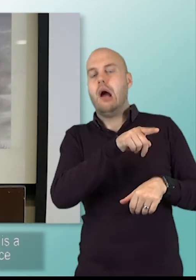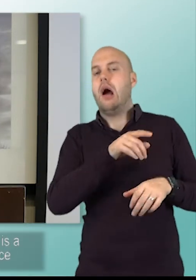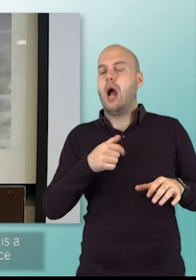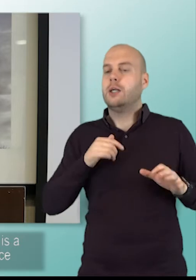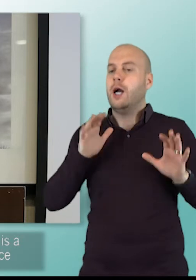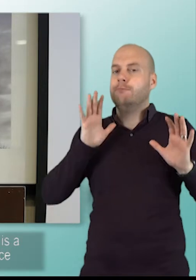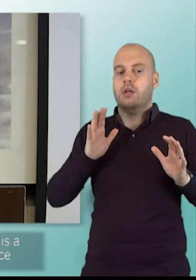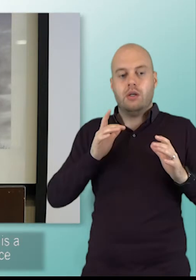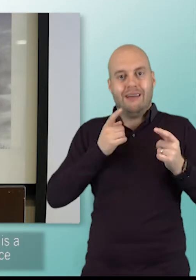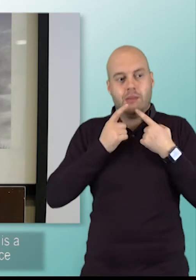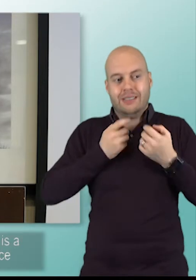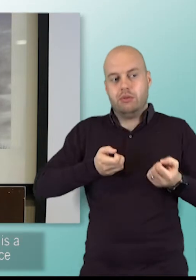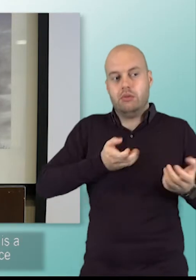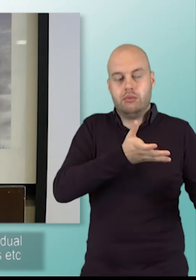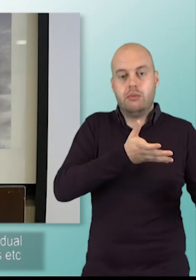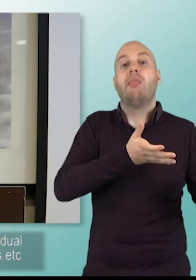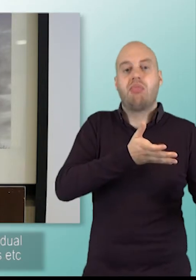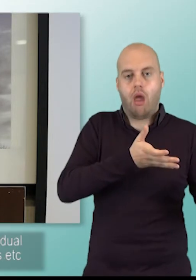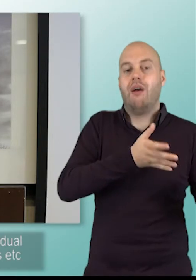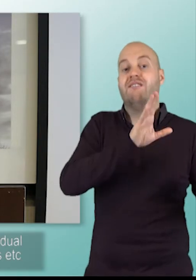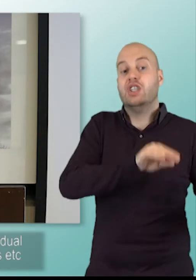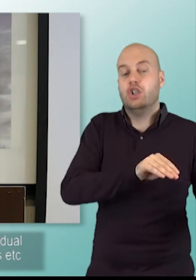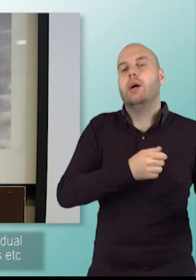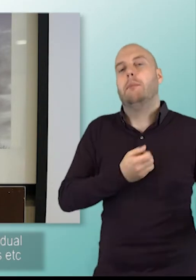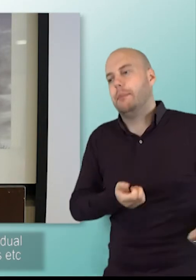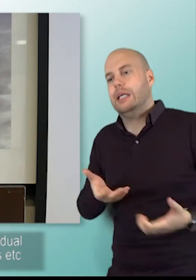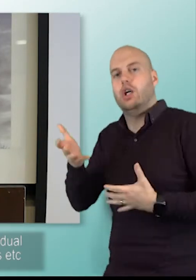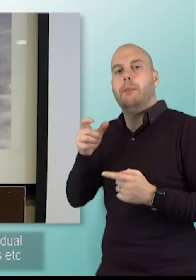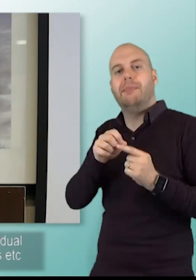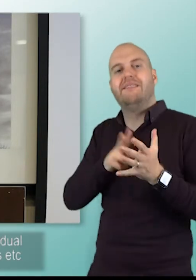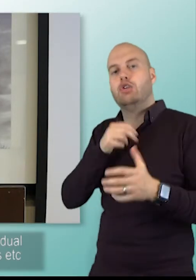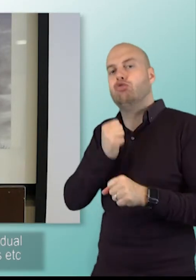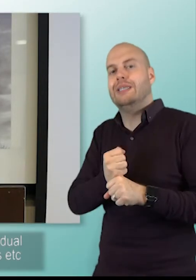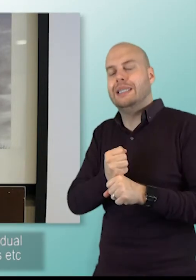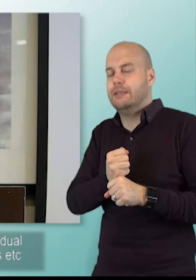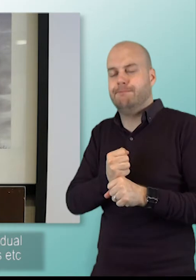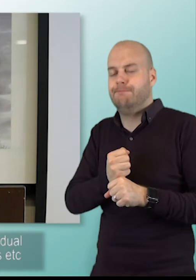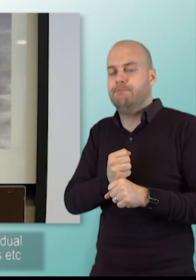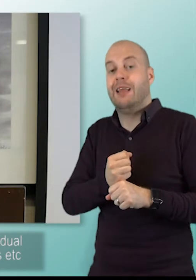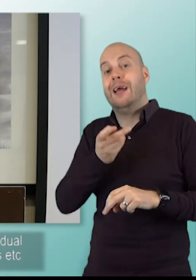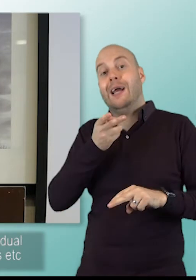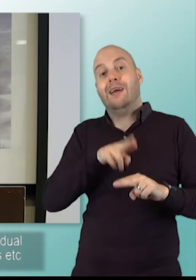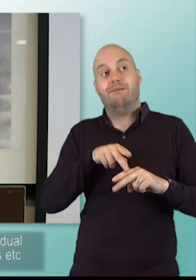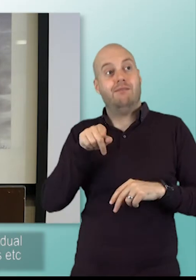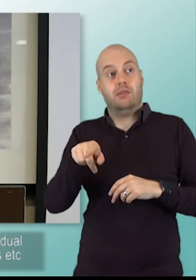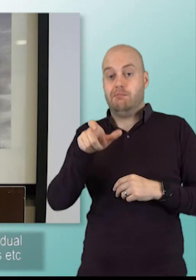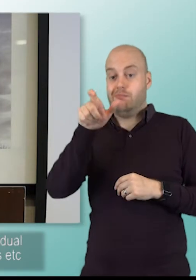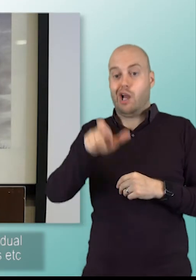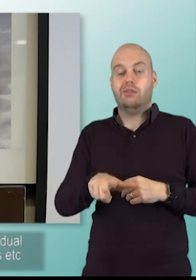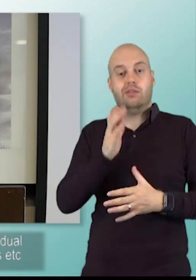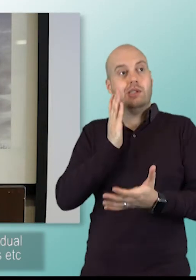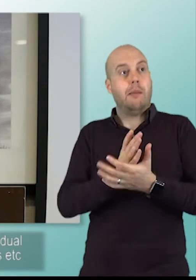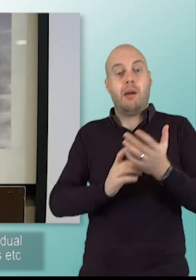on giving the information to the police and then passing it to the PVG system. If that individual does end up being